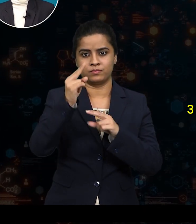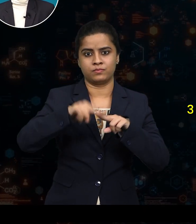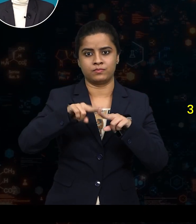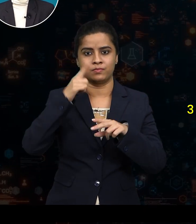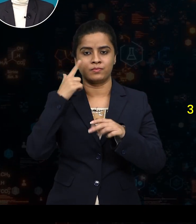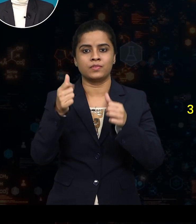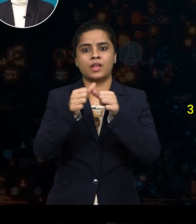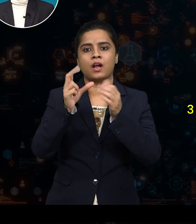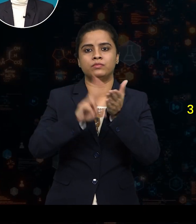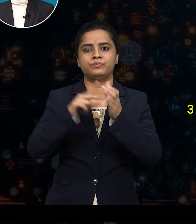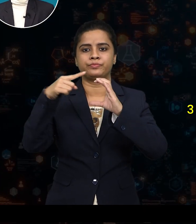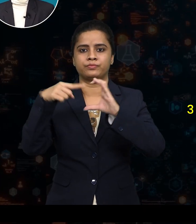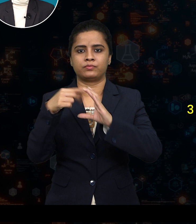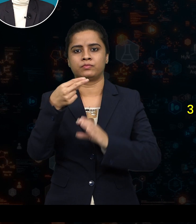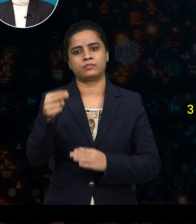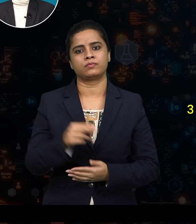"-ane".